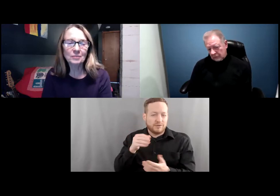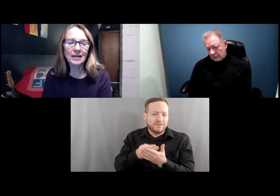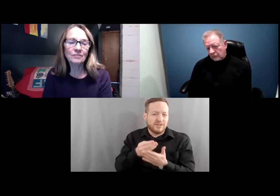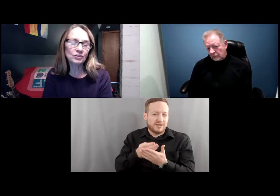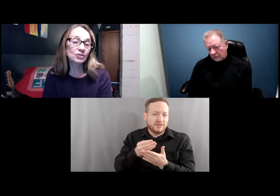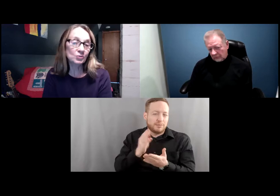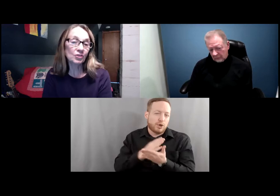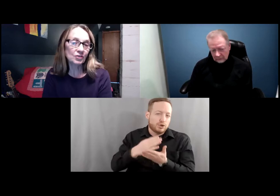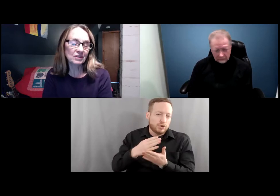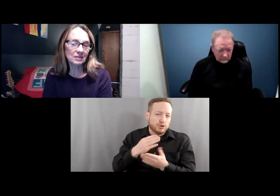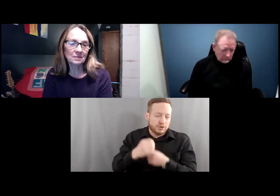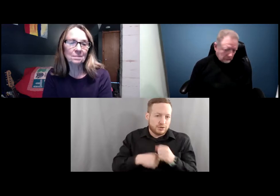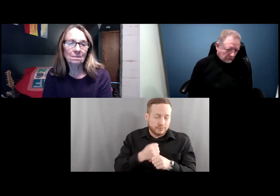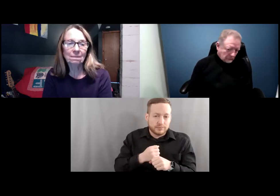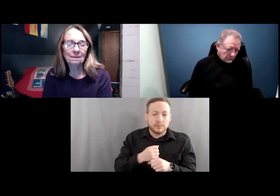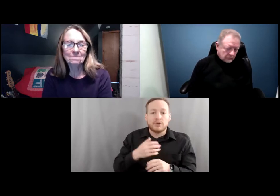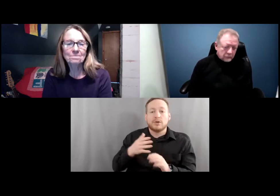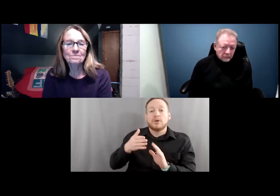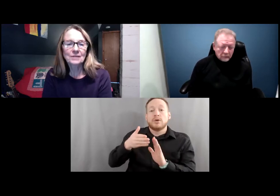that'll be after June 30th.